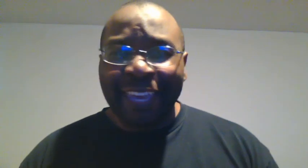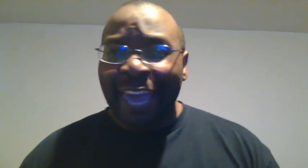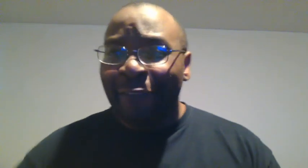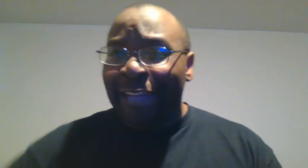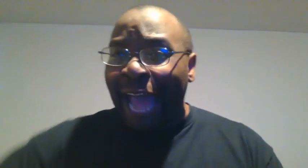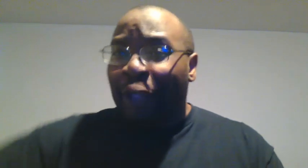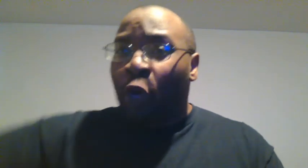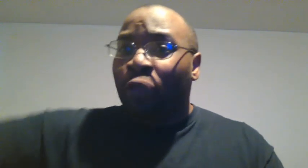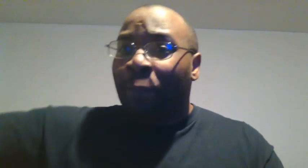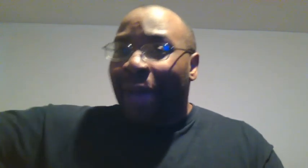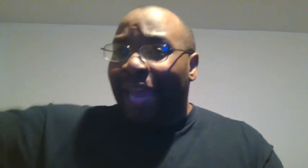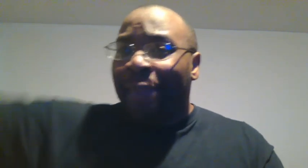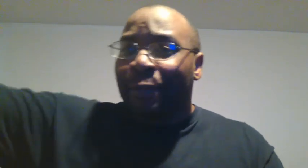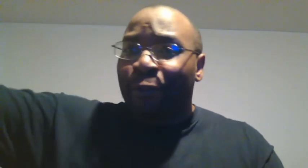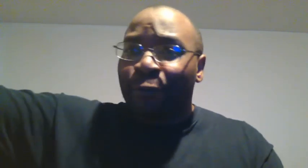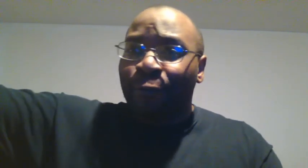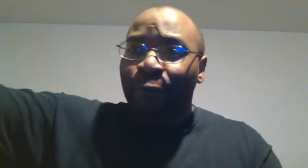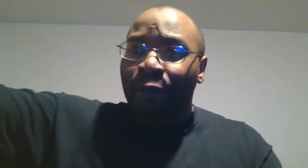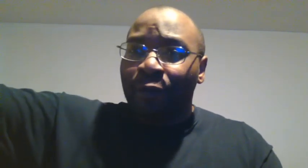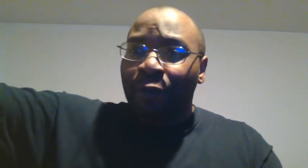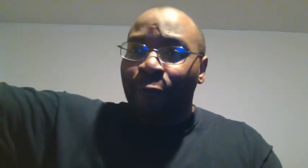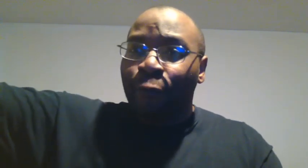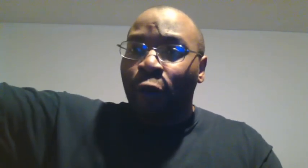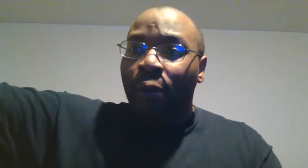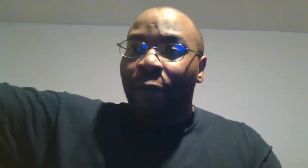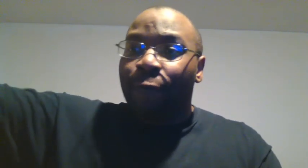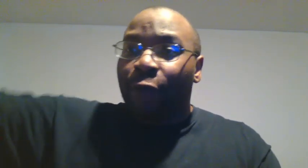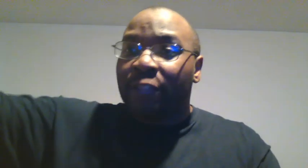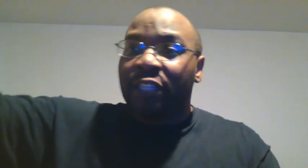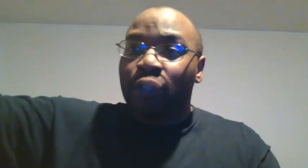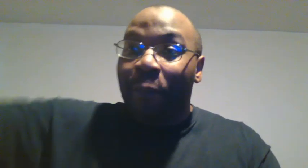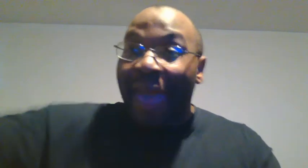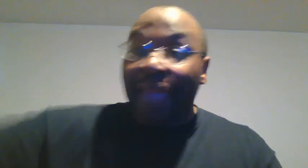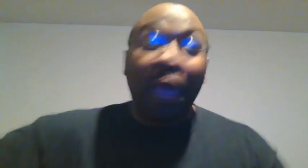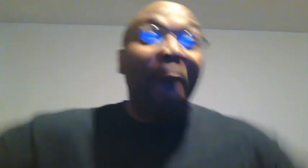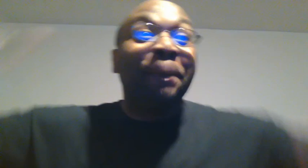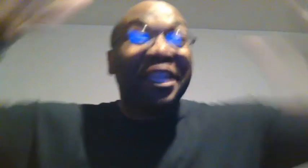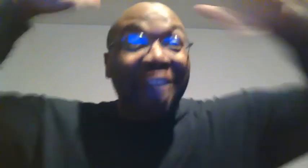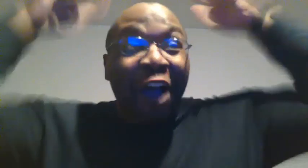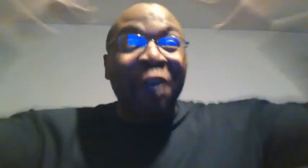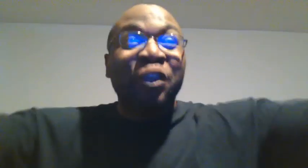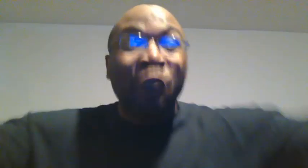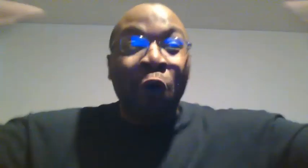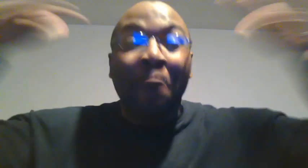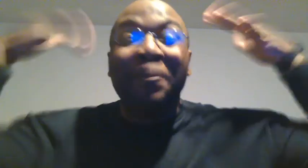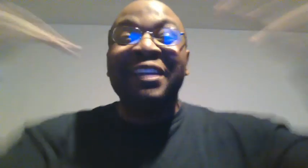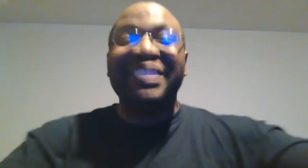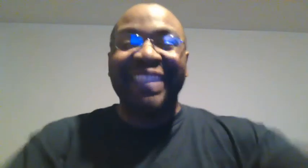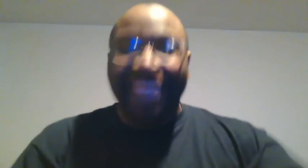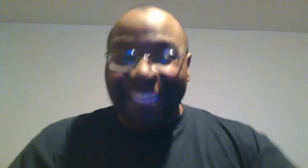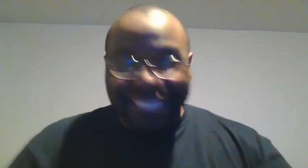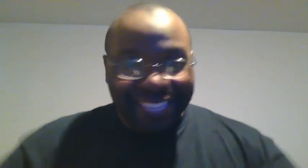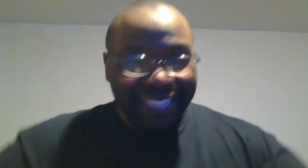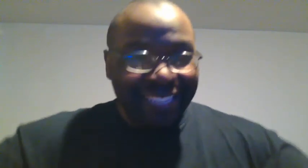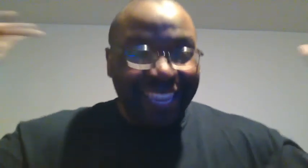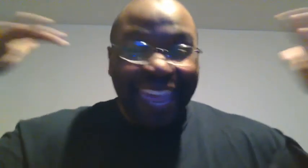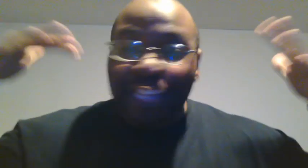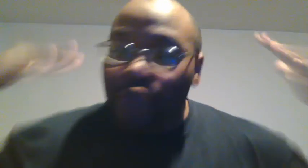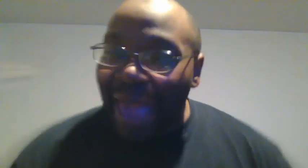Kevin, I know the Bible from front to back, but are you putting it into